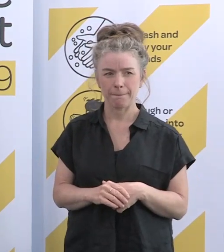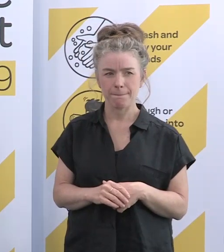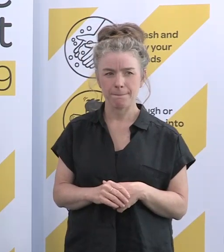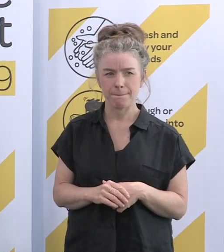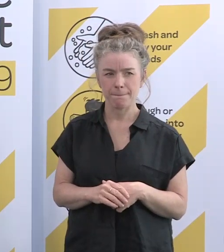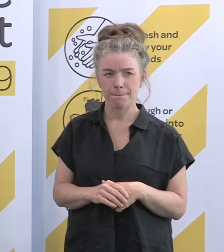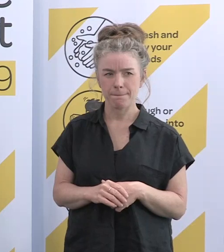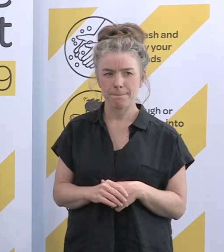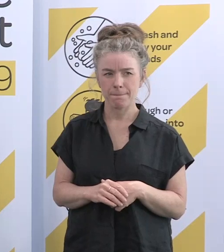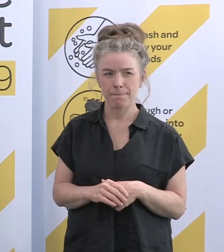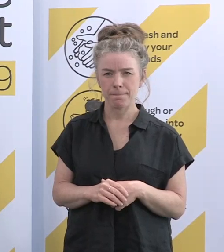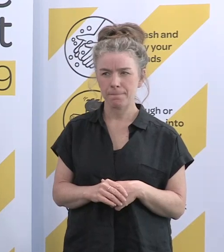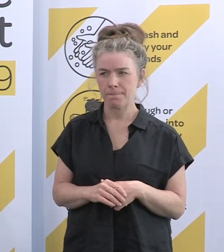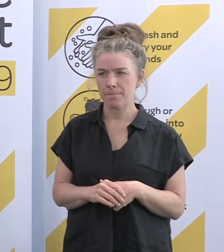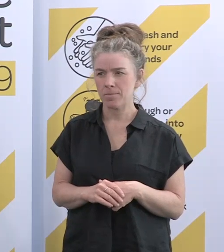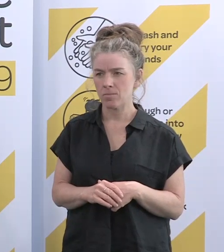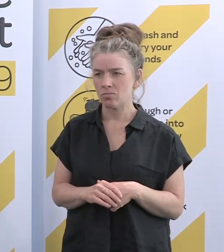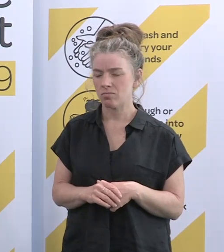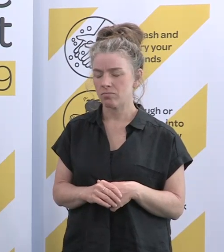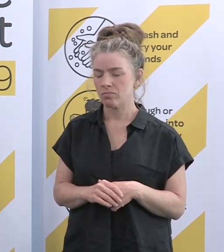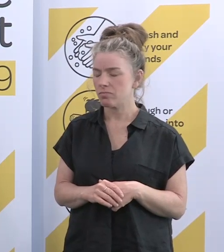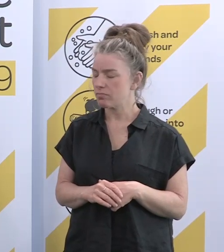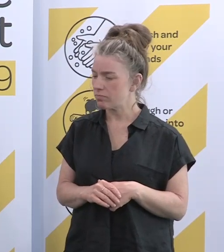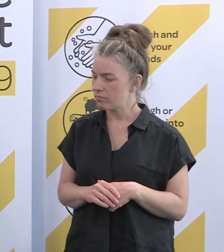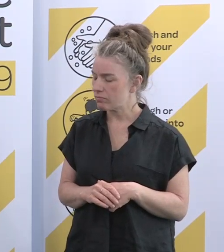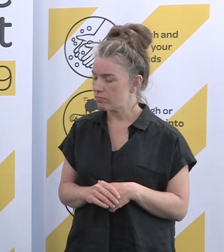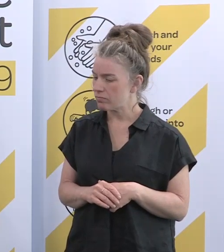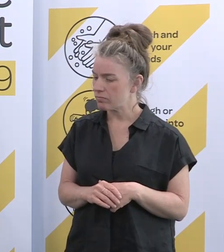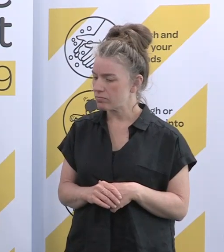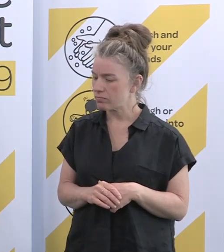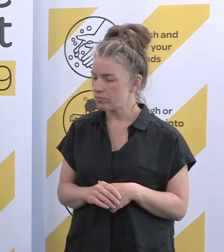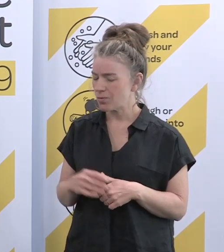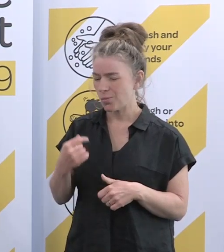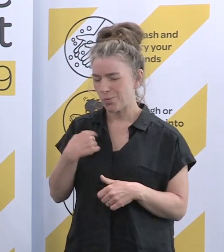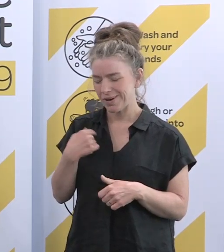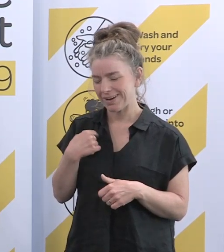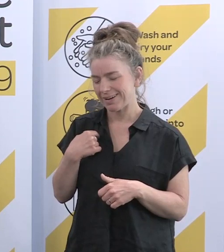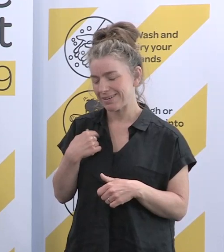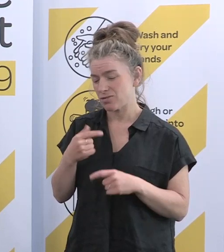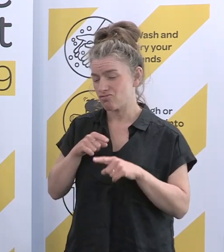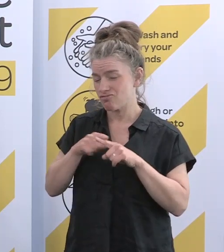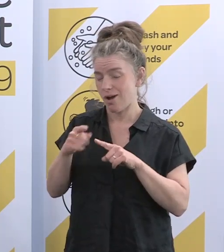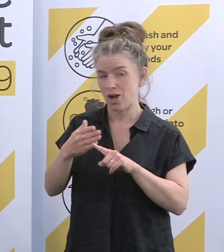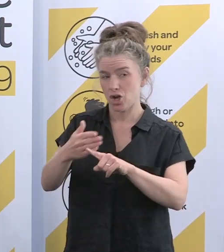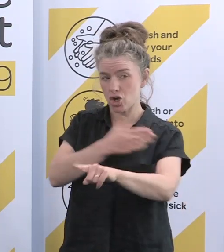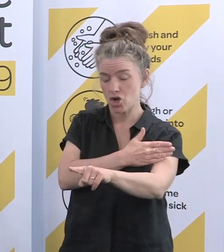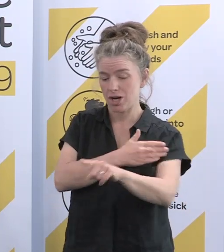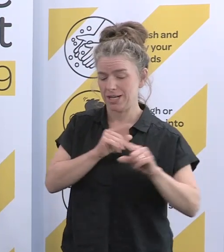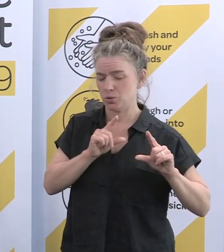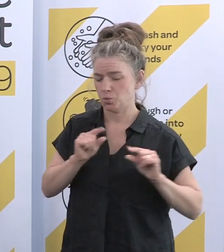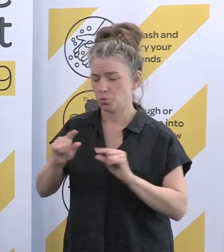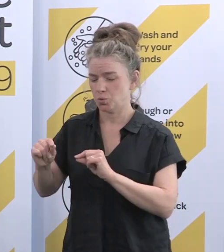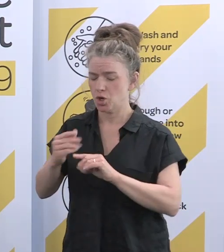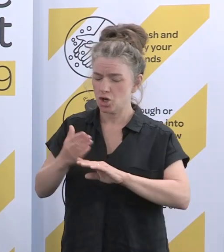Not necessarily. But again, just to reiterate, we are taking every action early and fast to avoid getting into